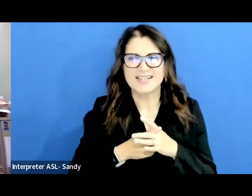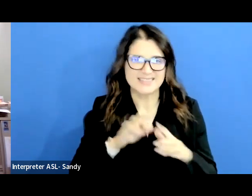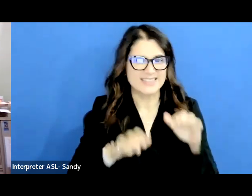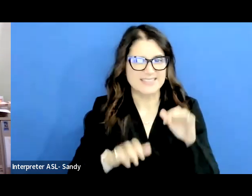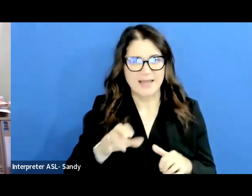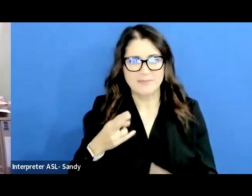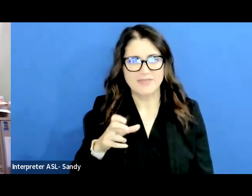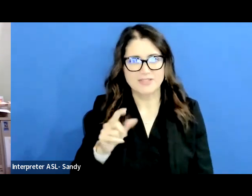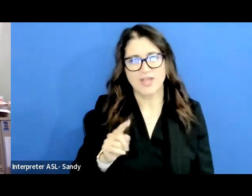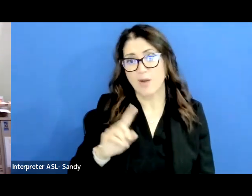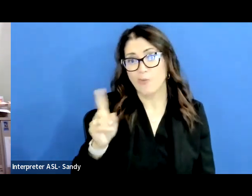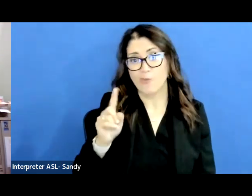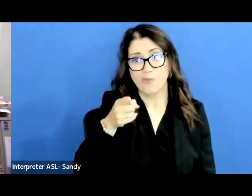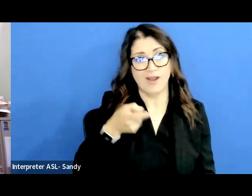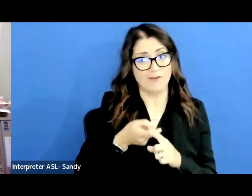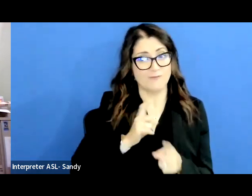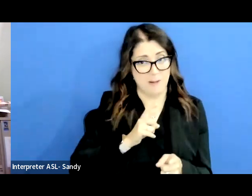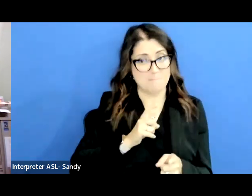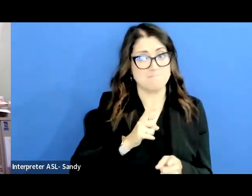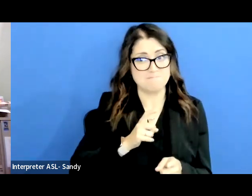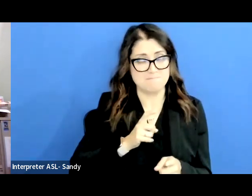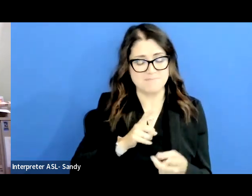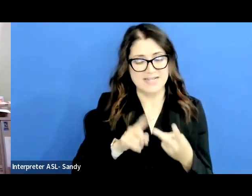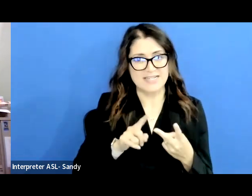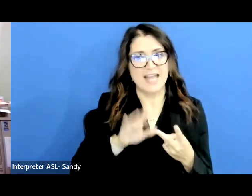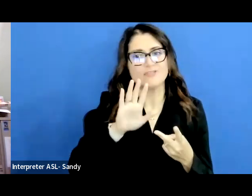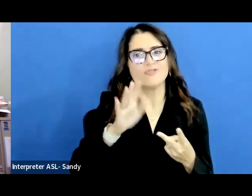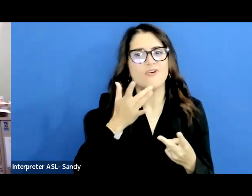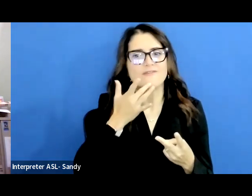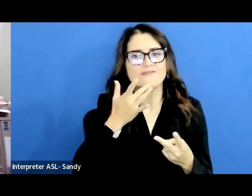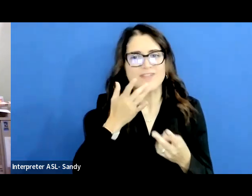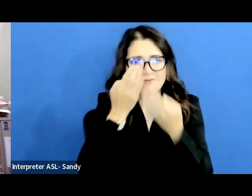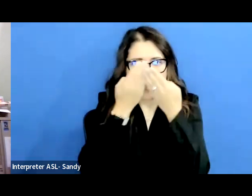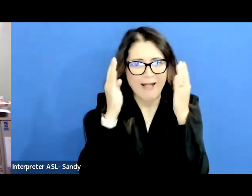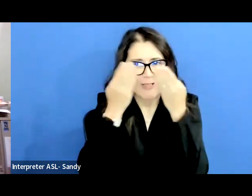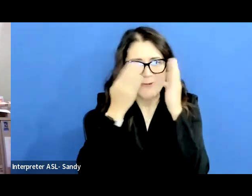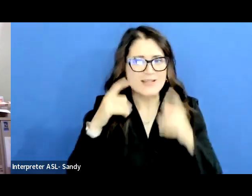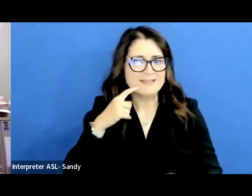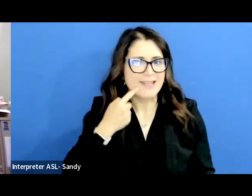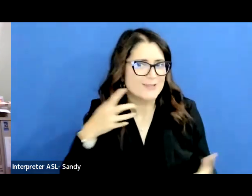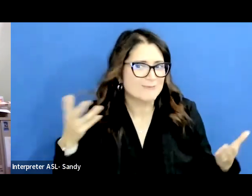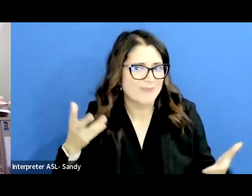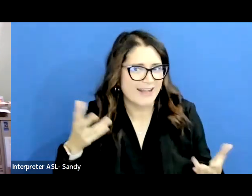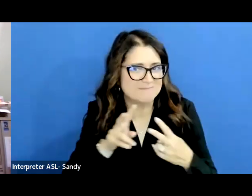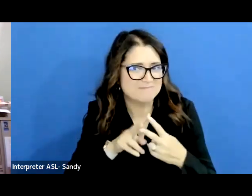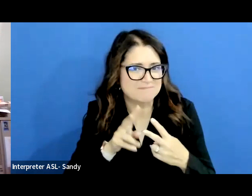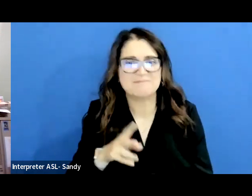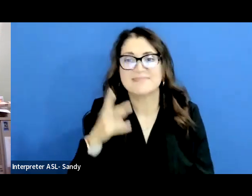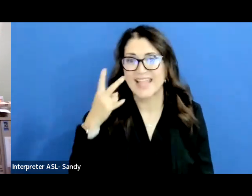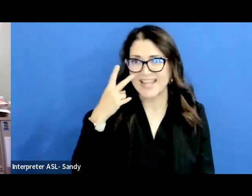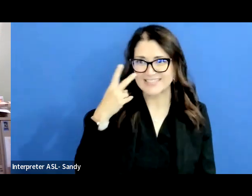us where you're logging in from today and what your favorite Halloween candy is. And I see